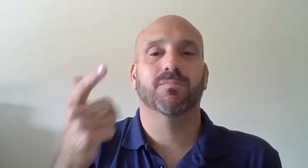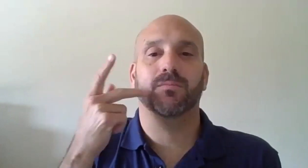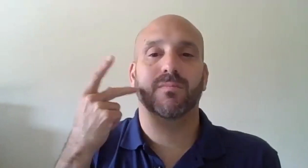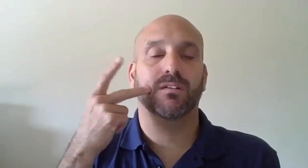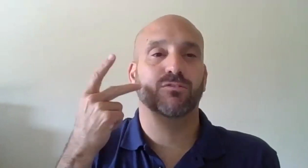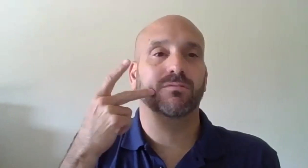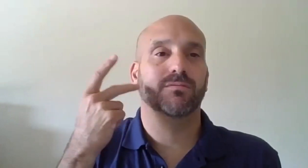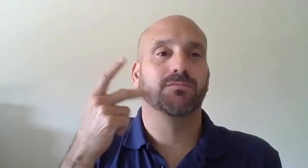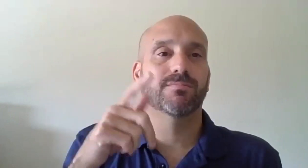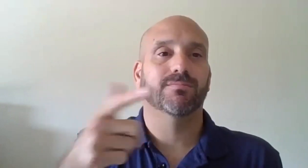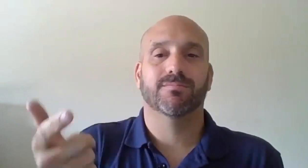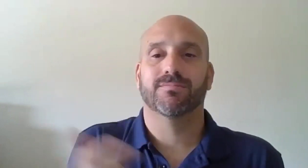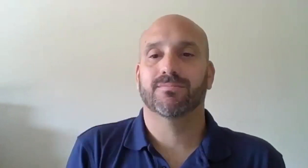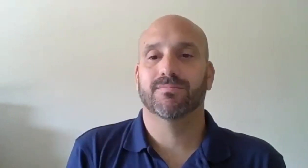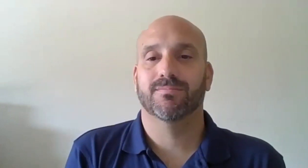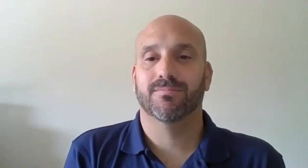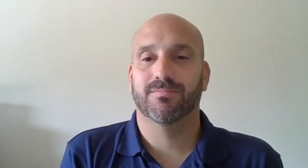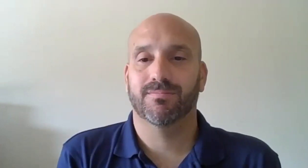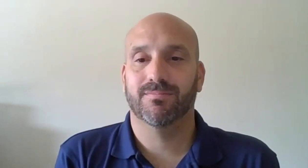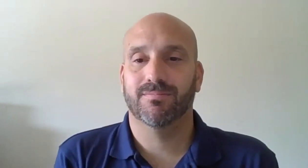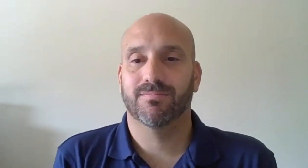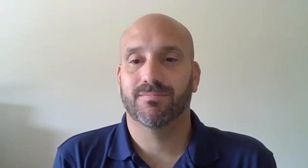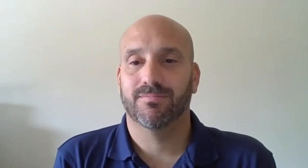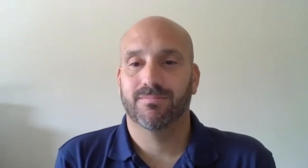Patricia, if you could please pass it on to Patricia.